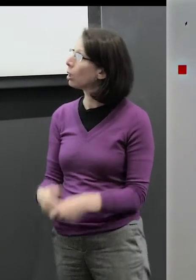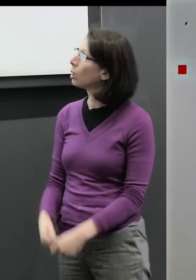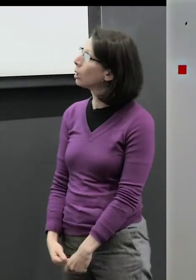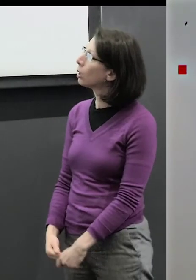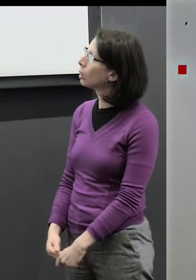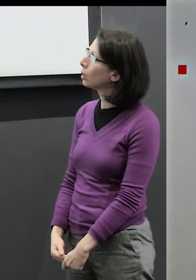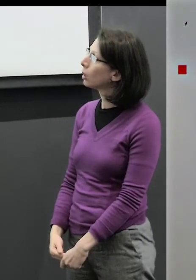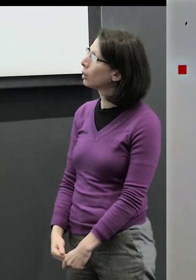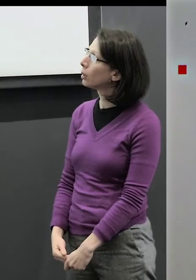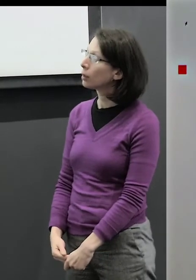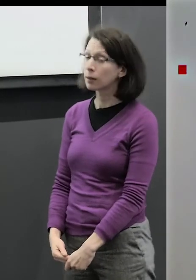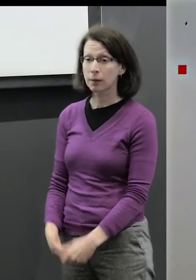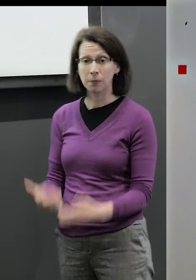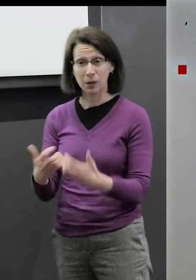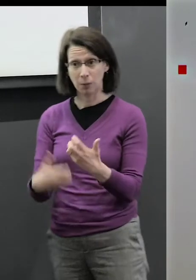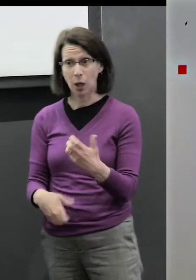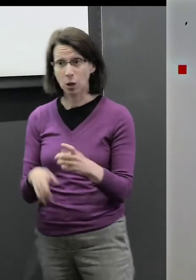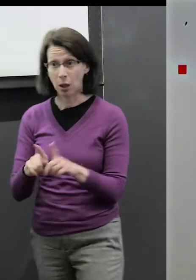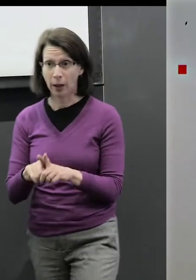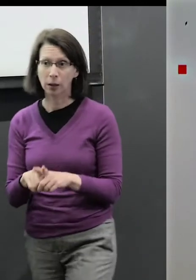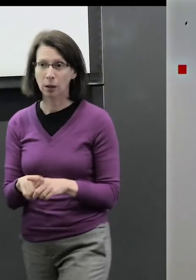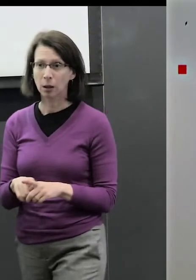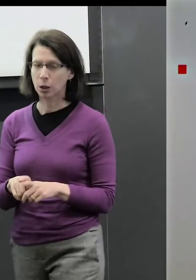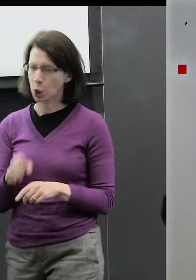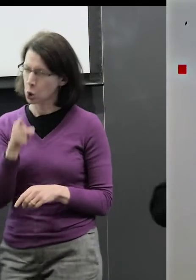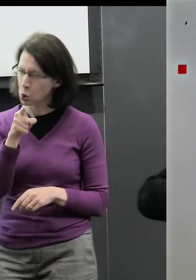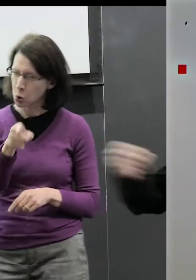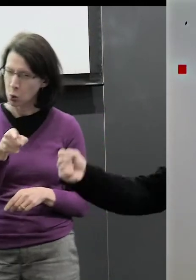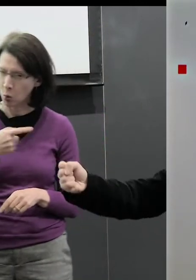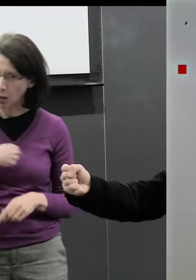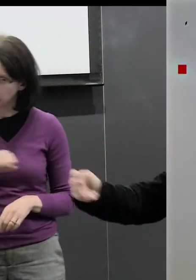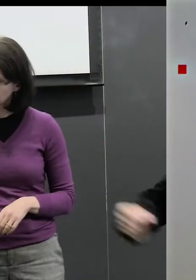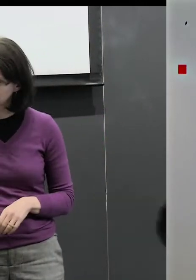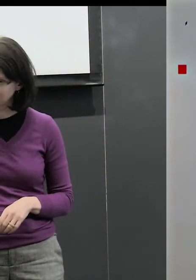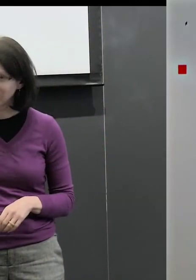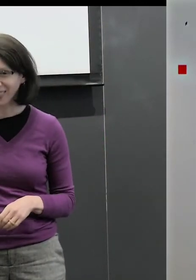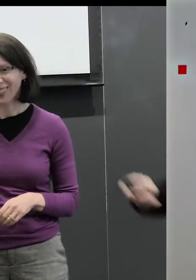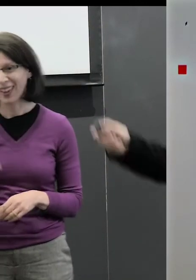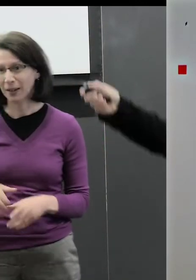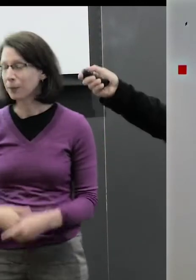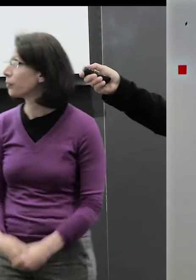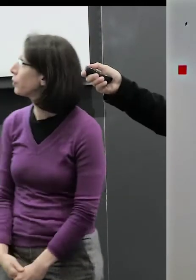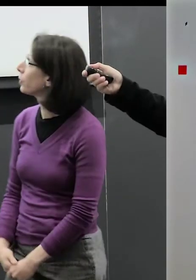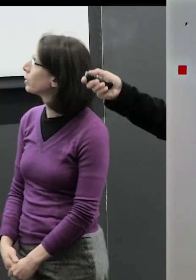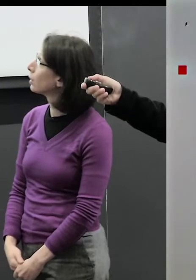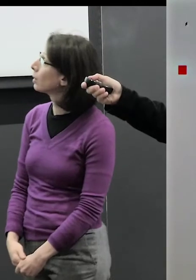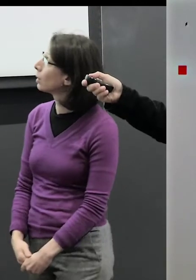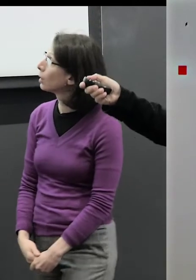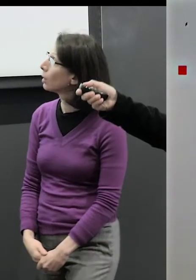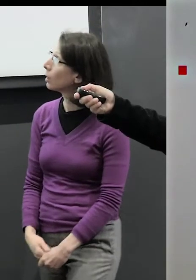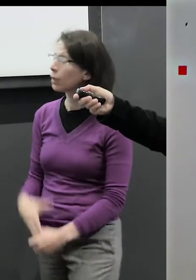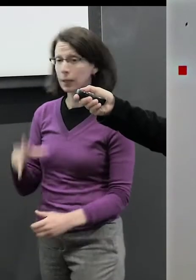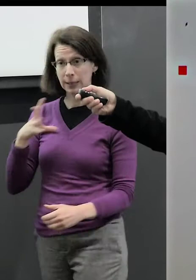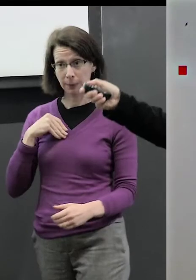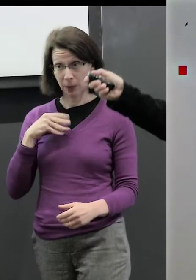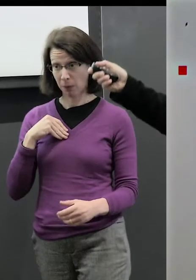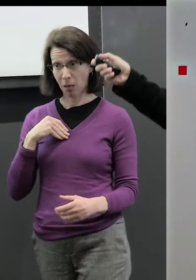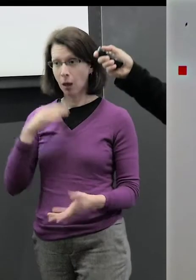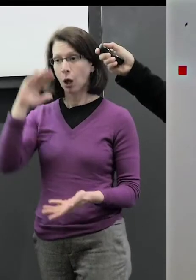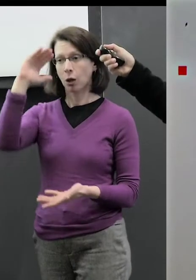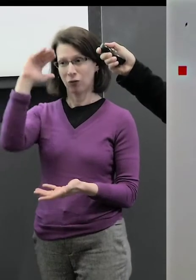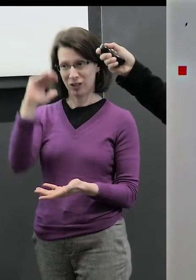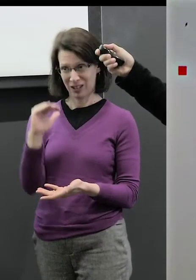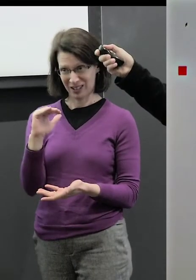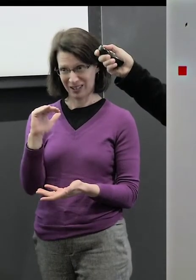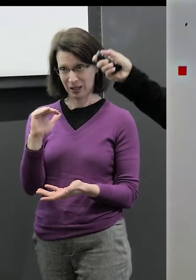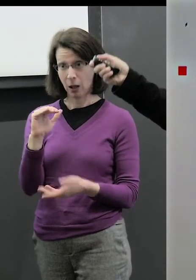The mismatch, so something like, you know, you, I'm going to, the acceptability was degraded. But when